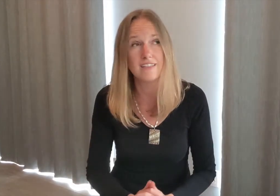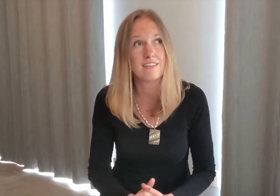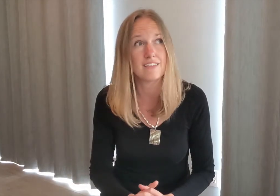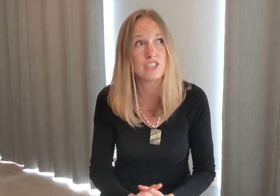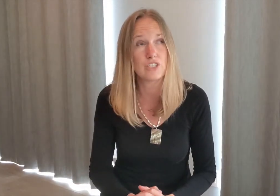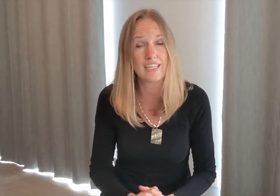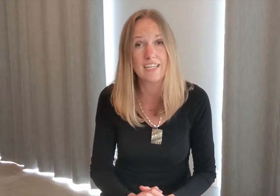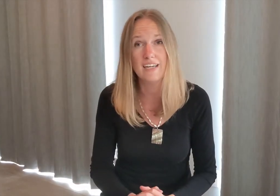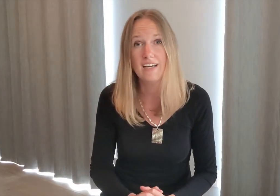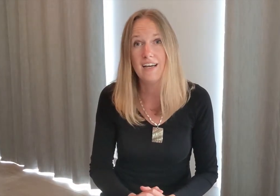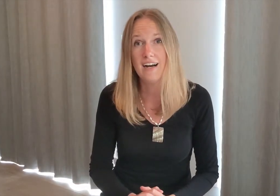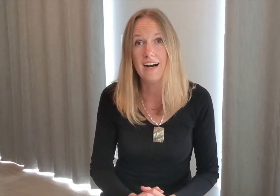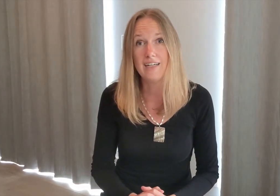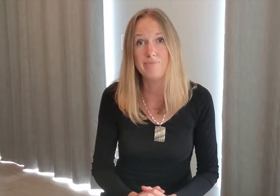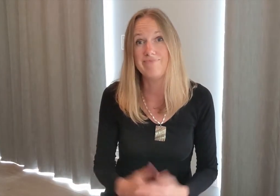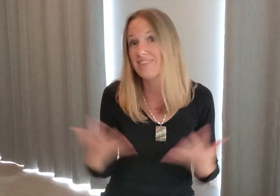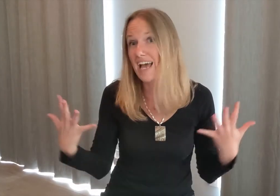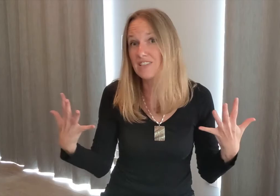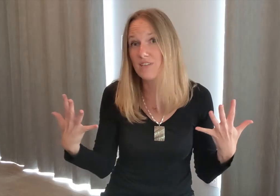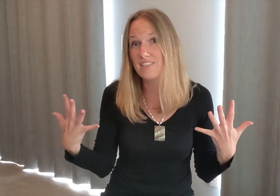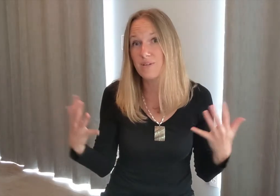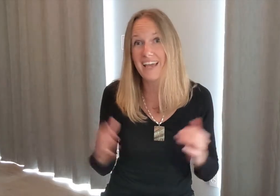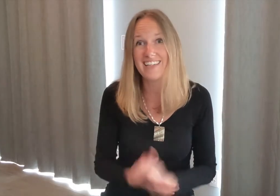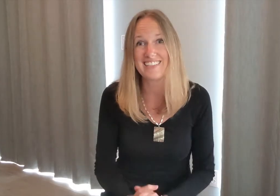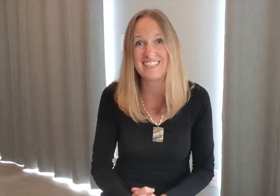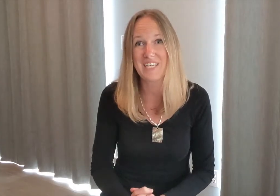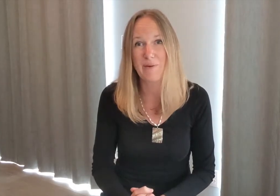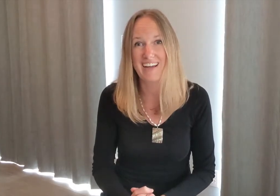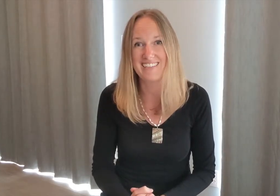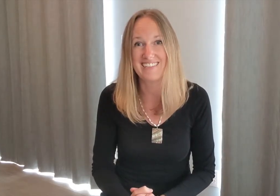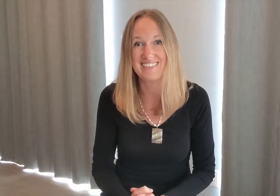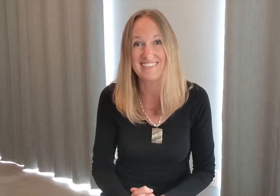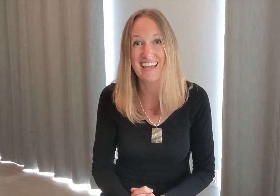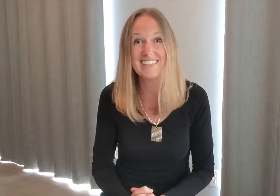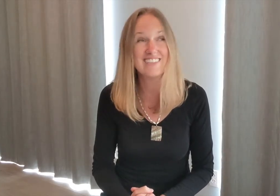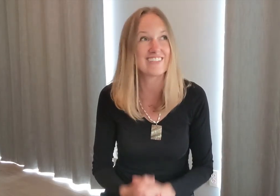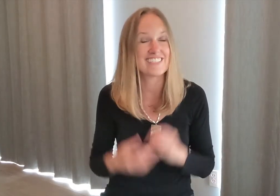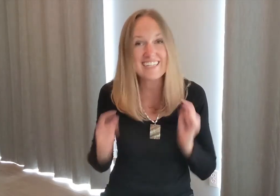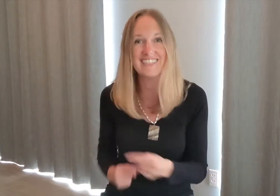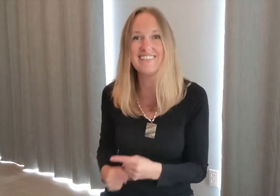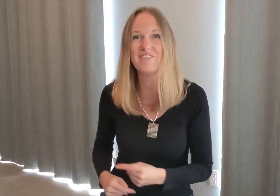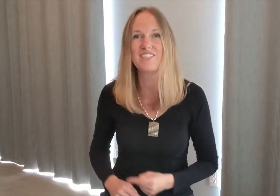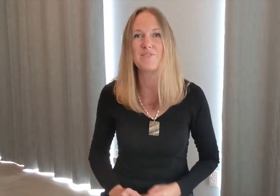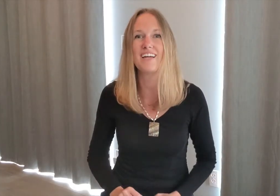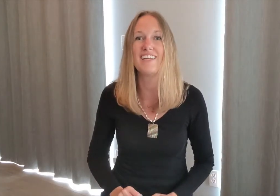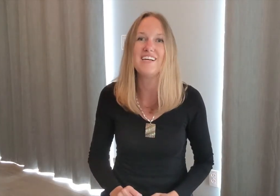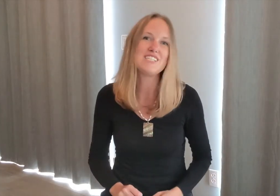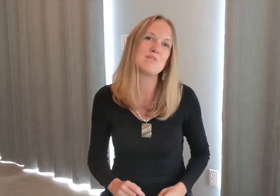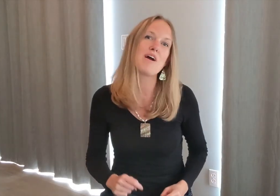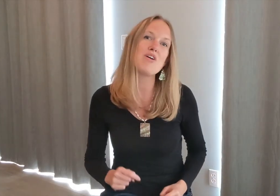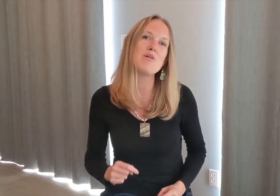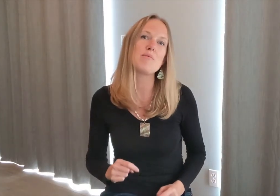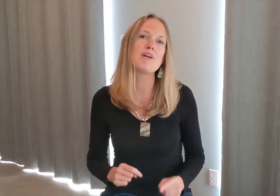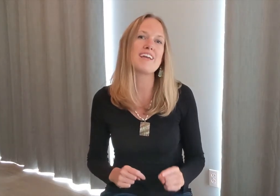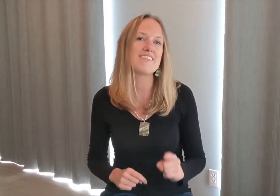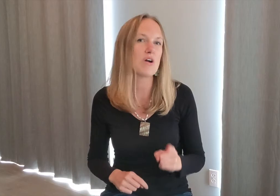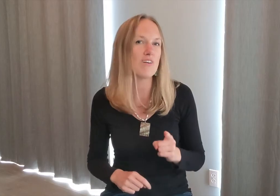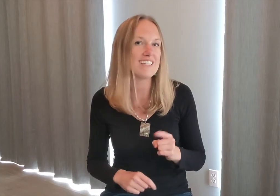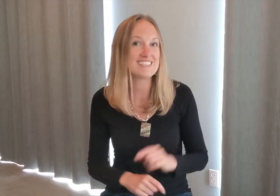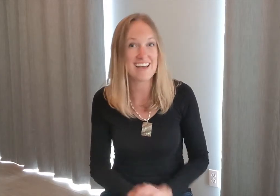little tricky. So that's okay. It just takes practice. Okay, so I'm excited you did verse 1. Tomorrow we'll be working on the chorus. I'll